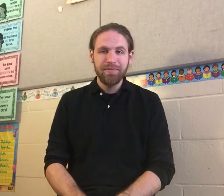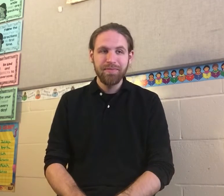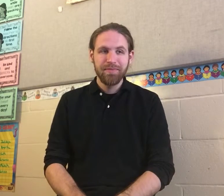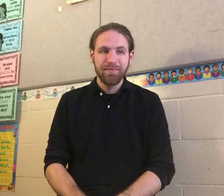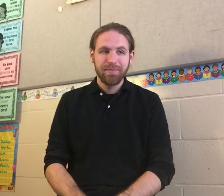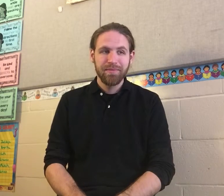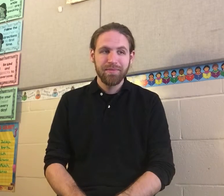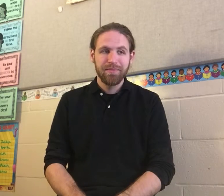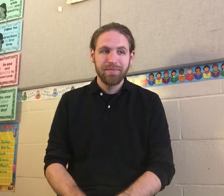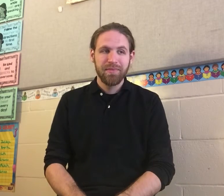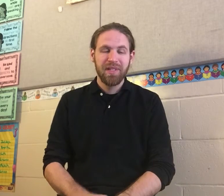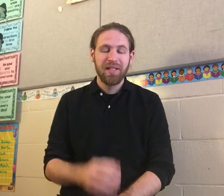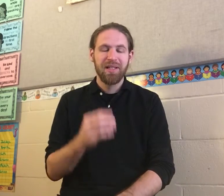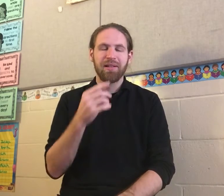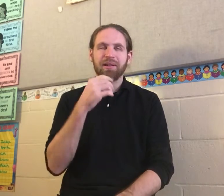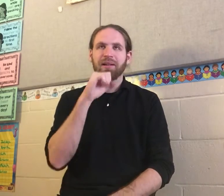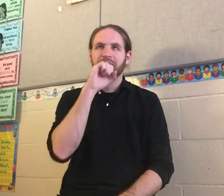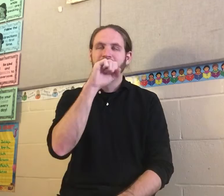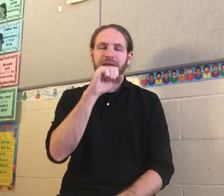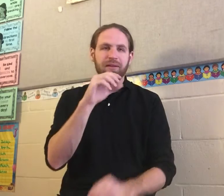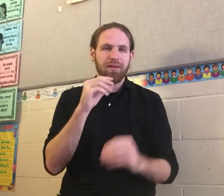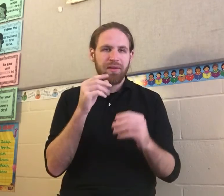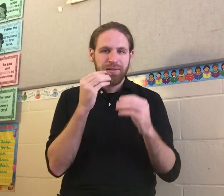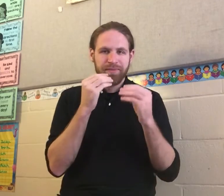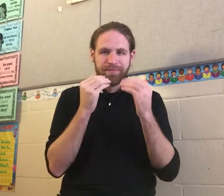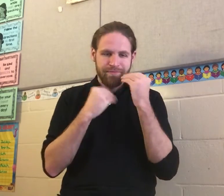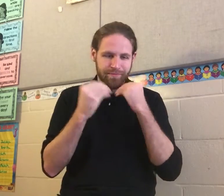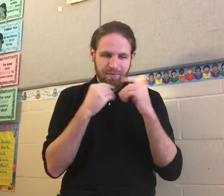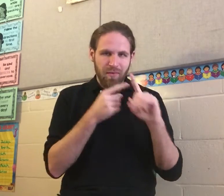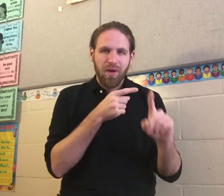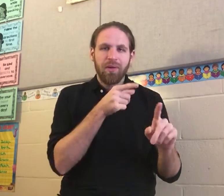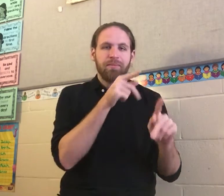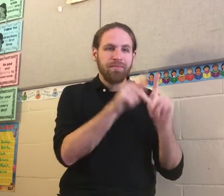They love to feed on people, as well as other animals like horses and birds.